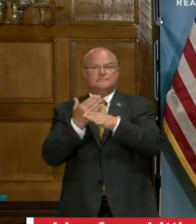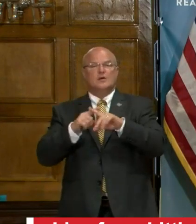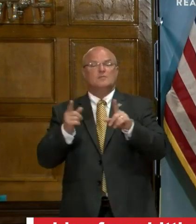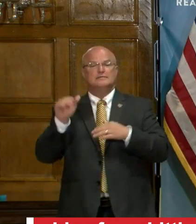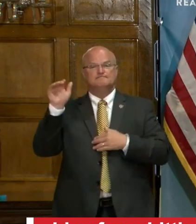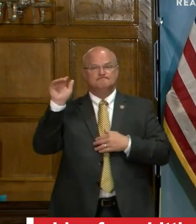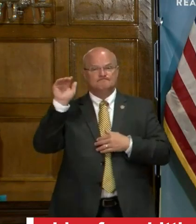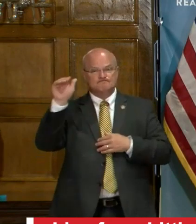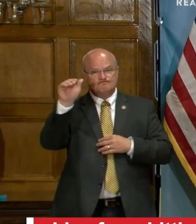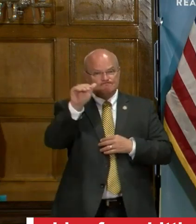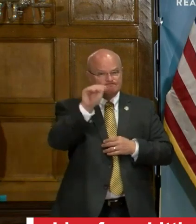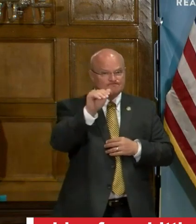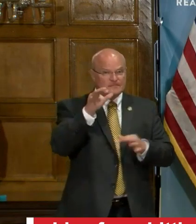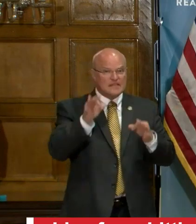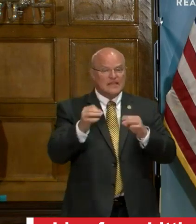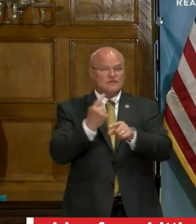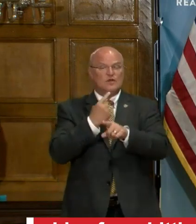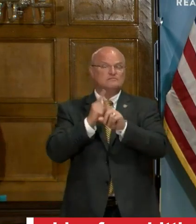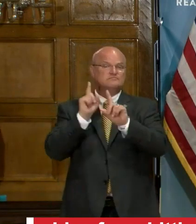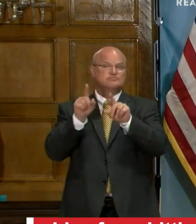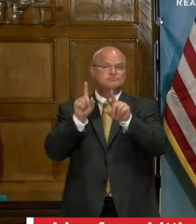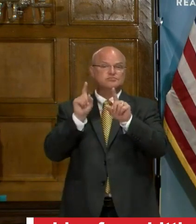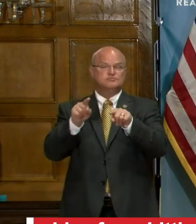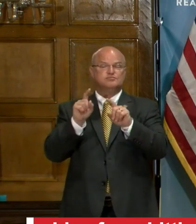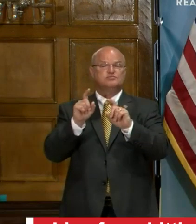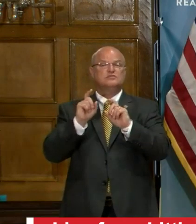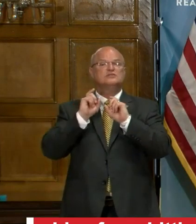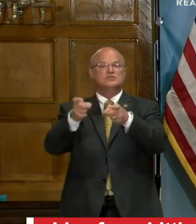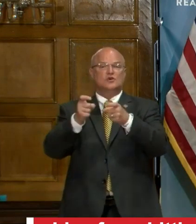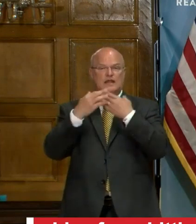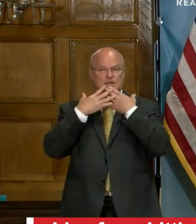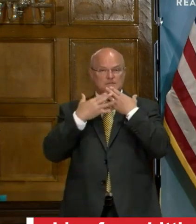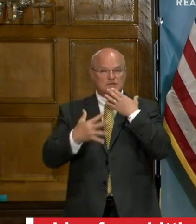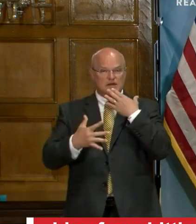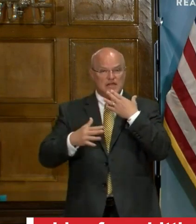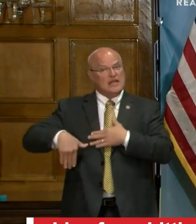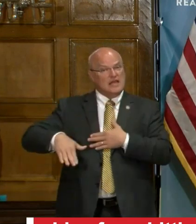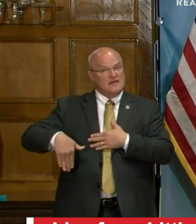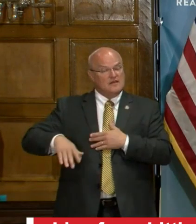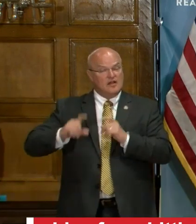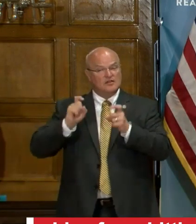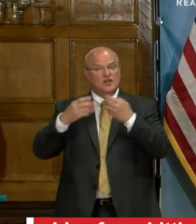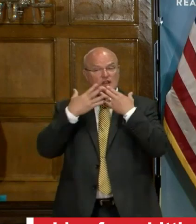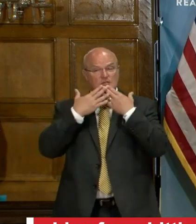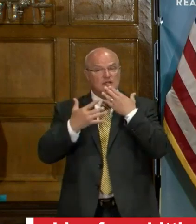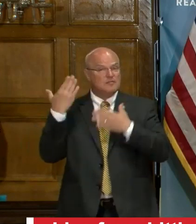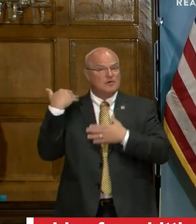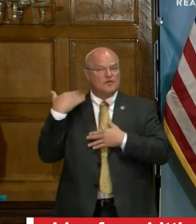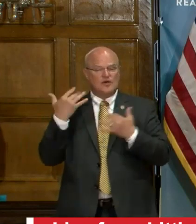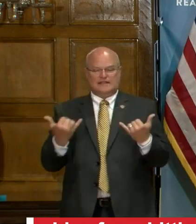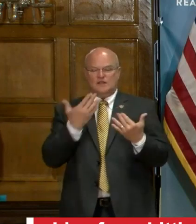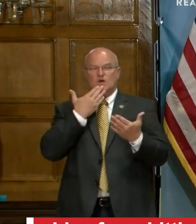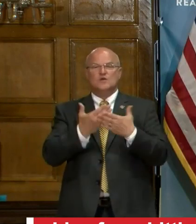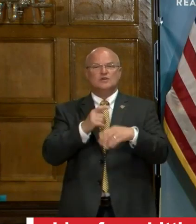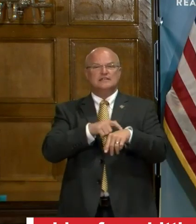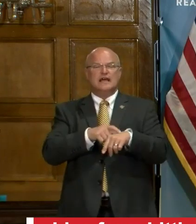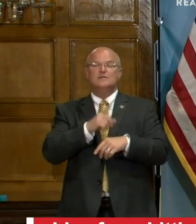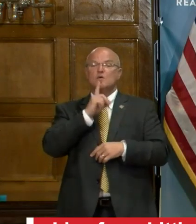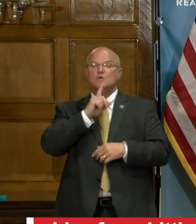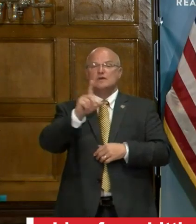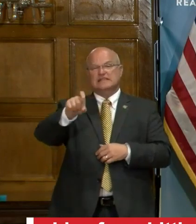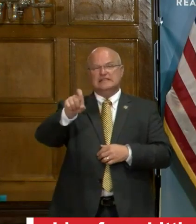I want to remind people, if you're a regular donor, go and donate. And if you've not donated before, this is a good time because they